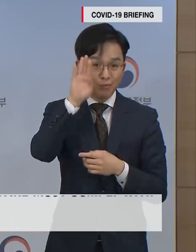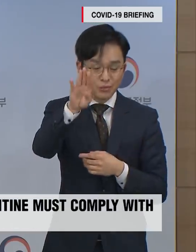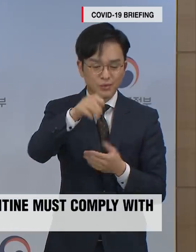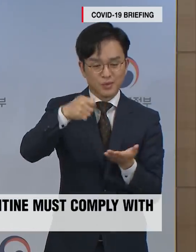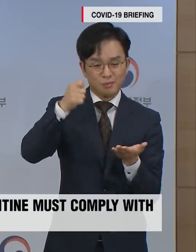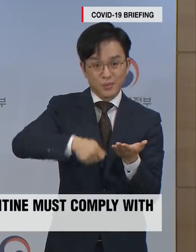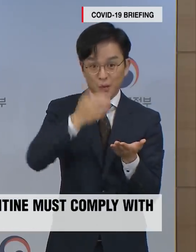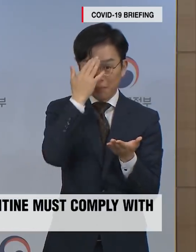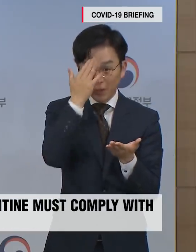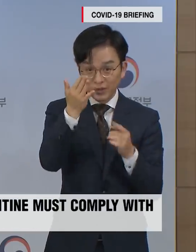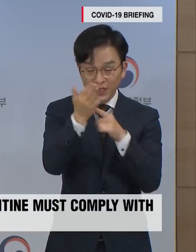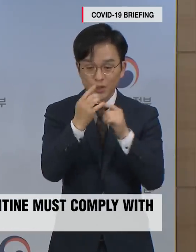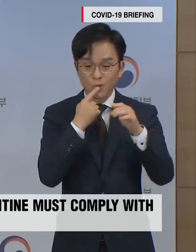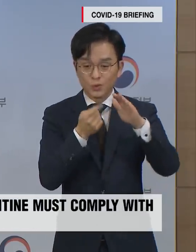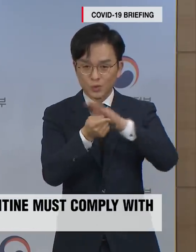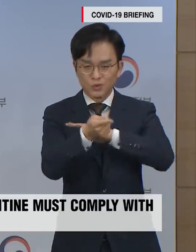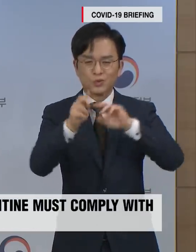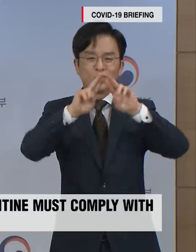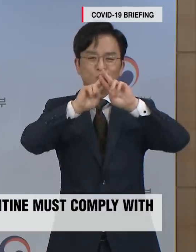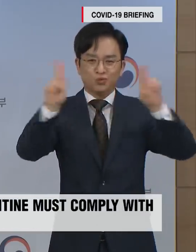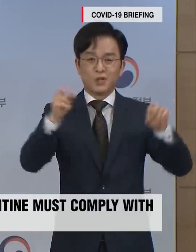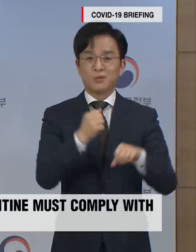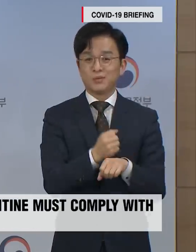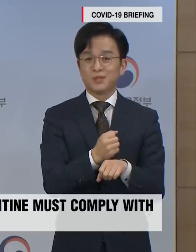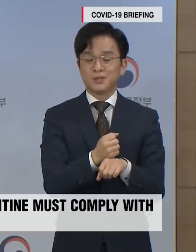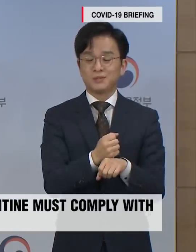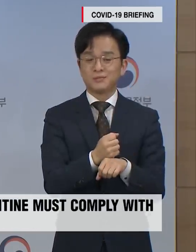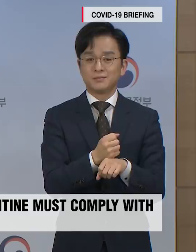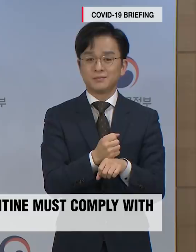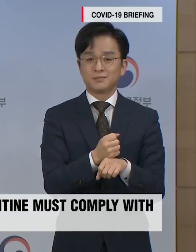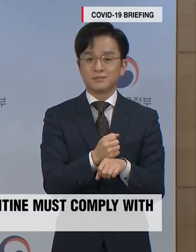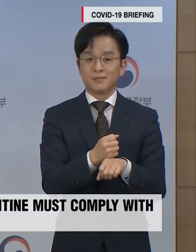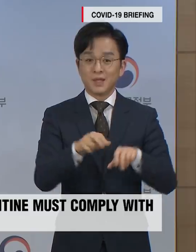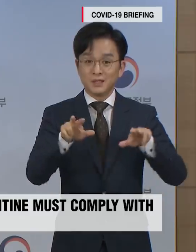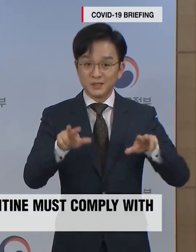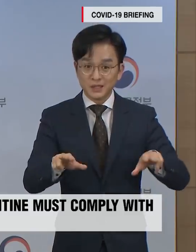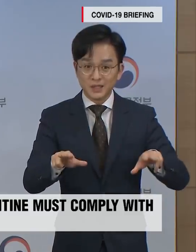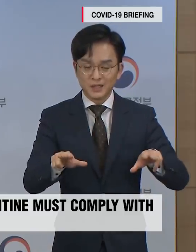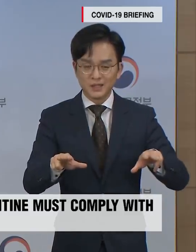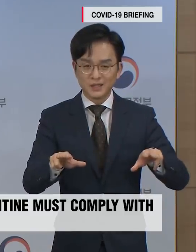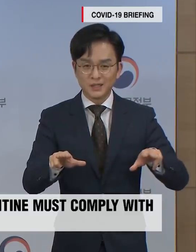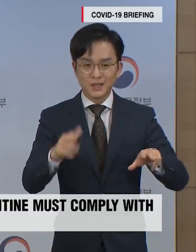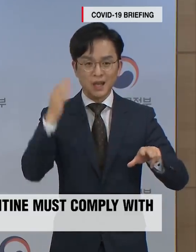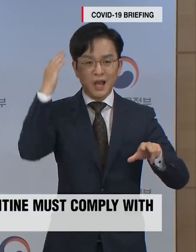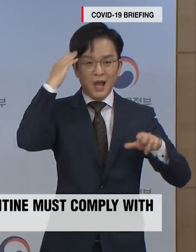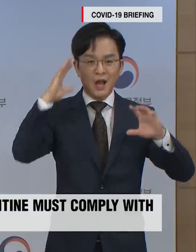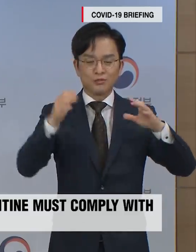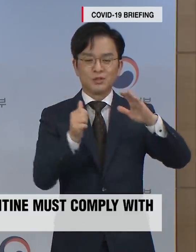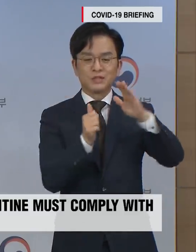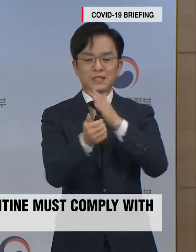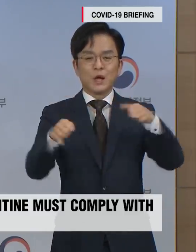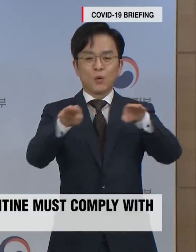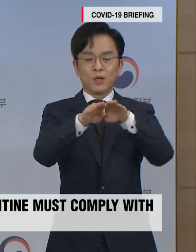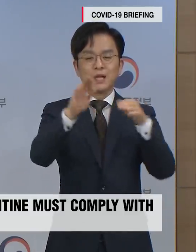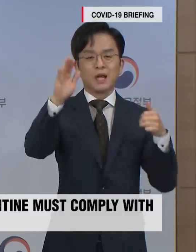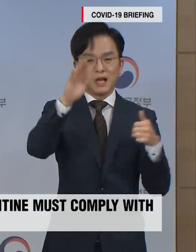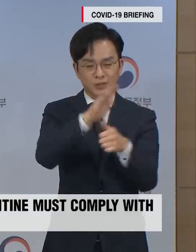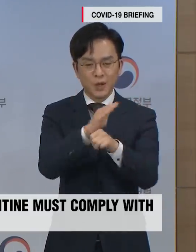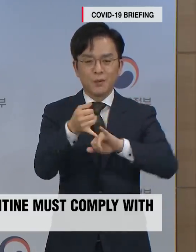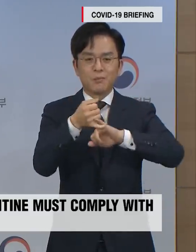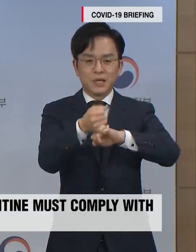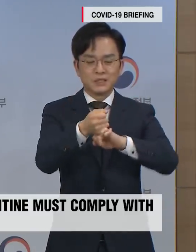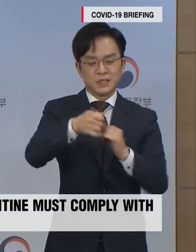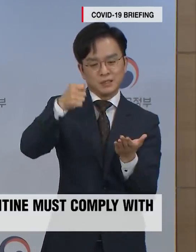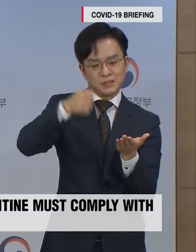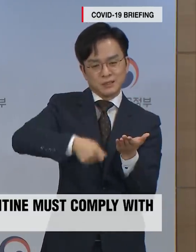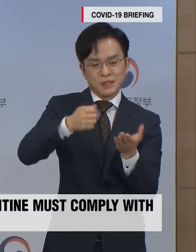the no visa entrance into Korea, but now we will be temporarily stopping it. And therefore, for these people, they will